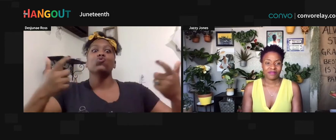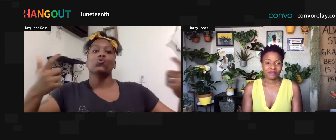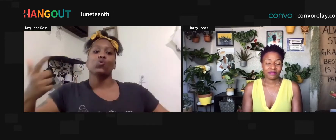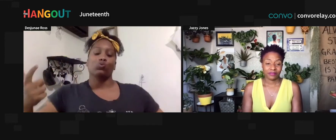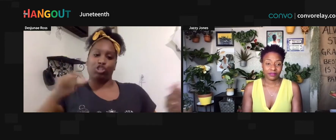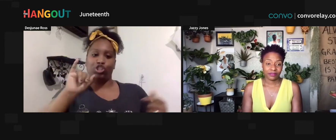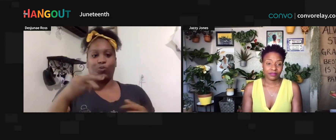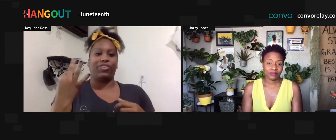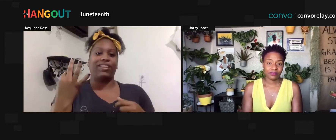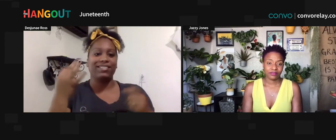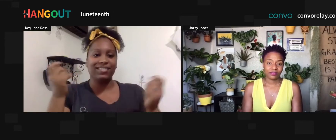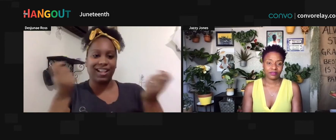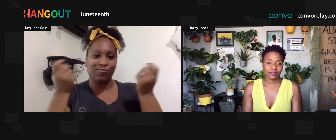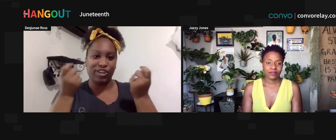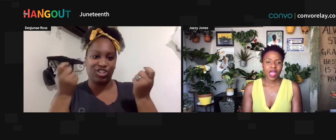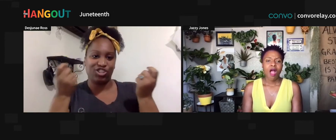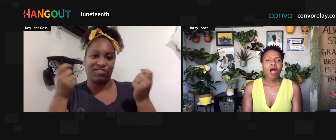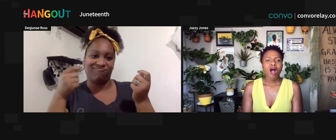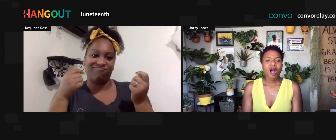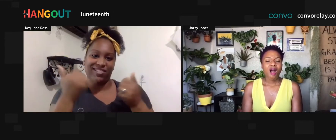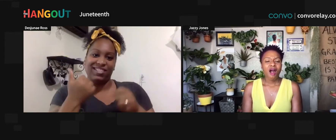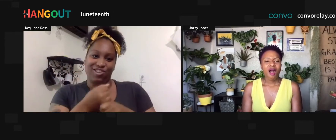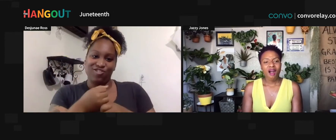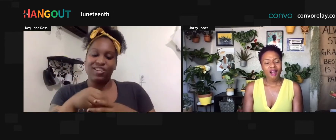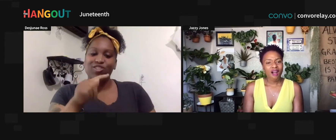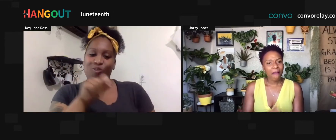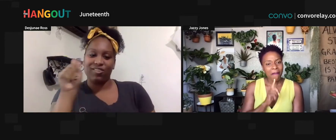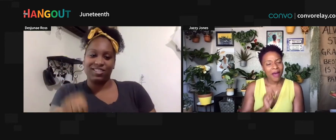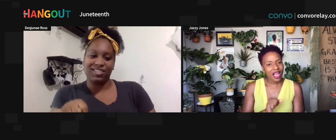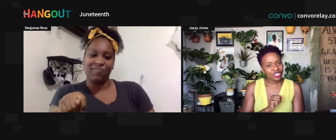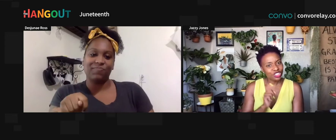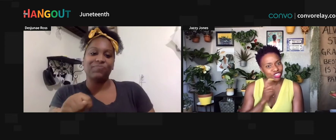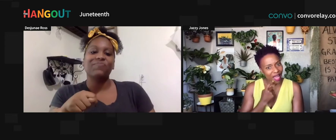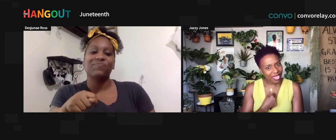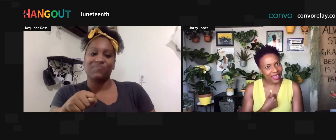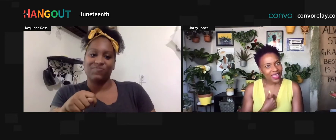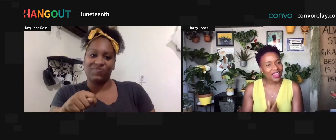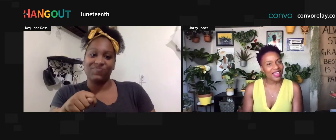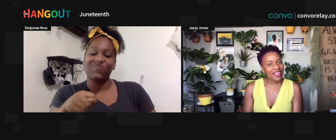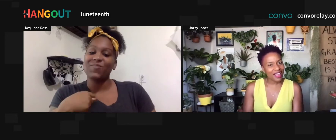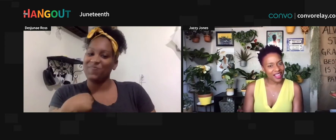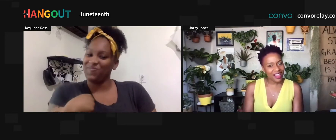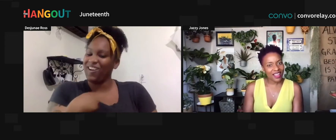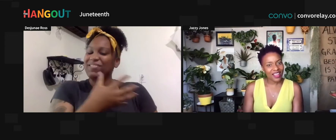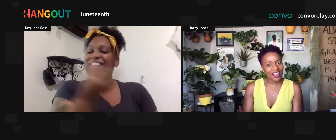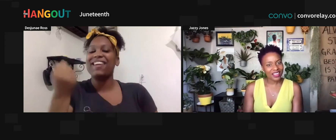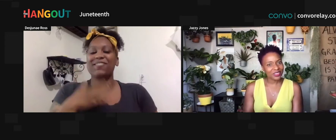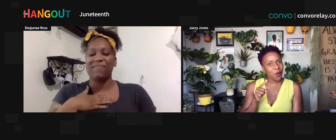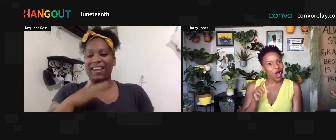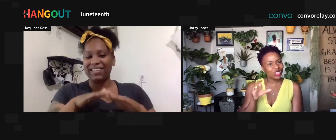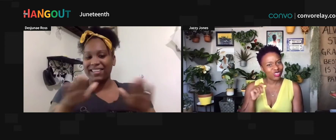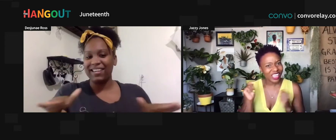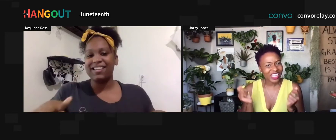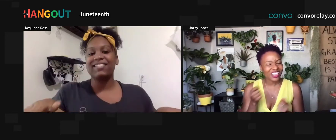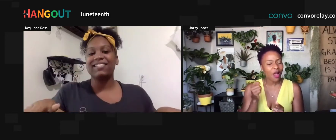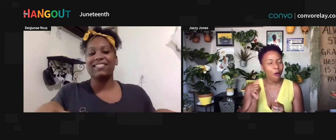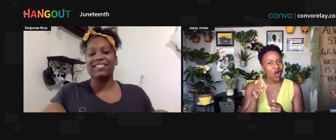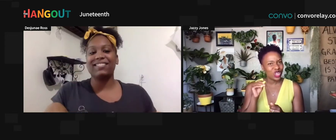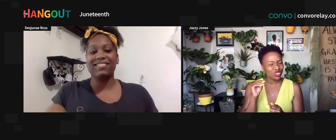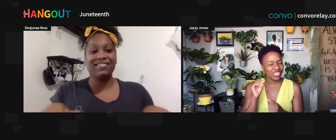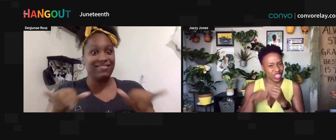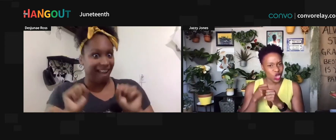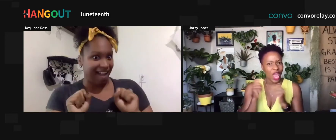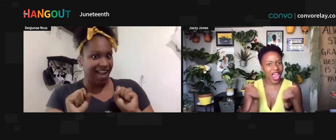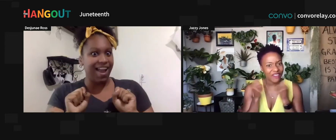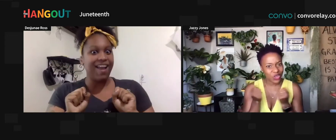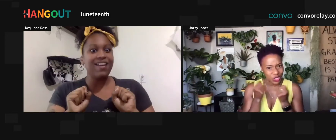just because it's so, June 19th is celebrated in such an immense way there. And so that's where I'm actually thinking about going. So I'm actually going to